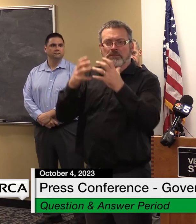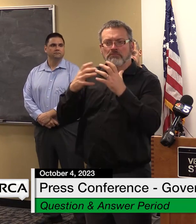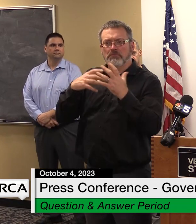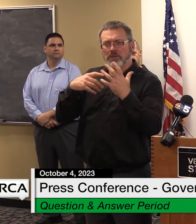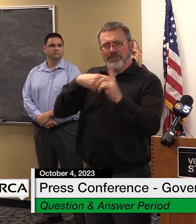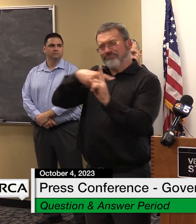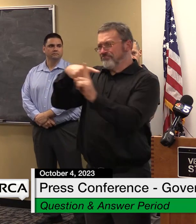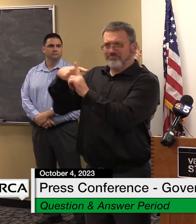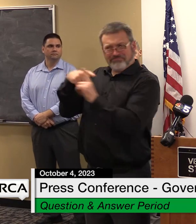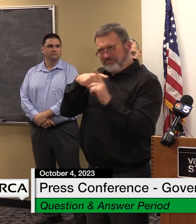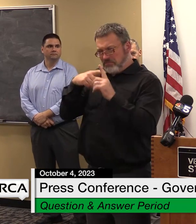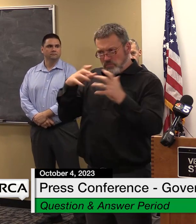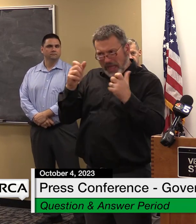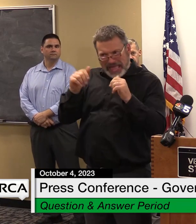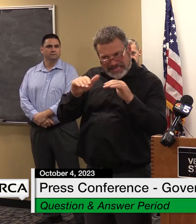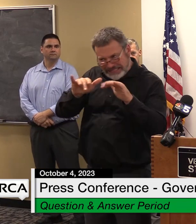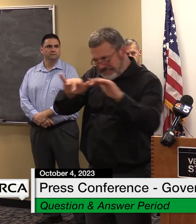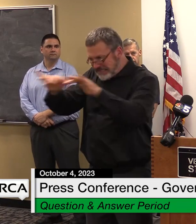some respects.